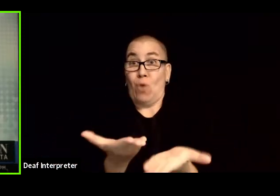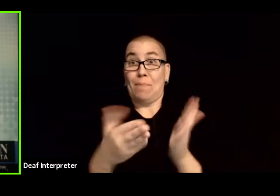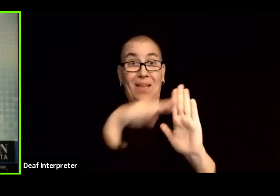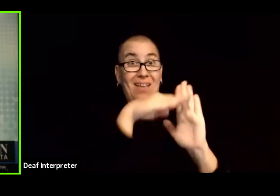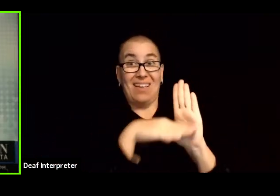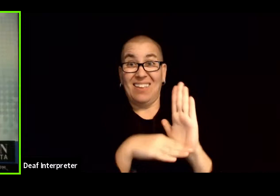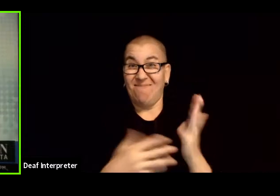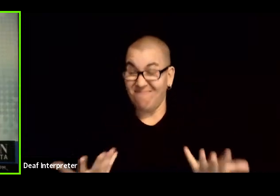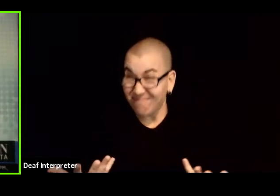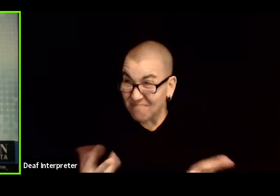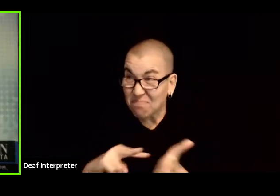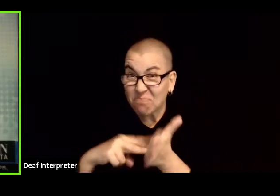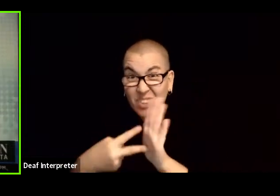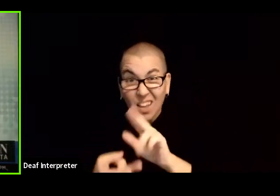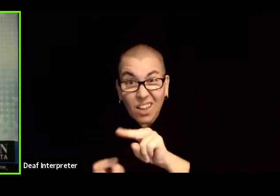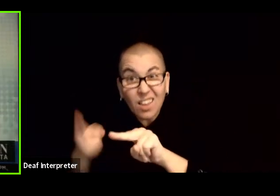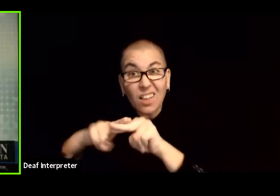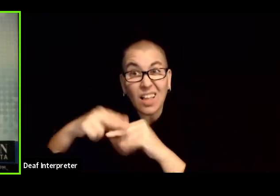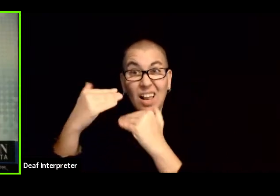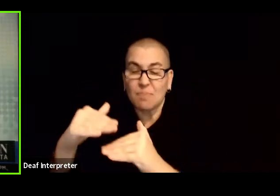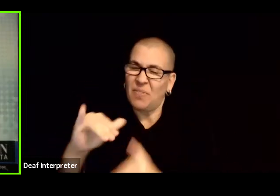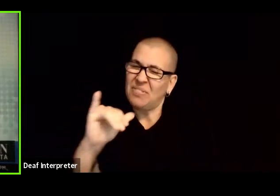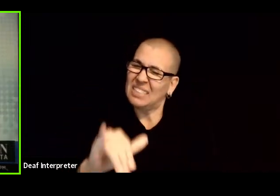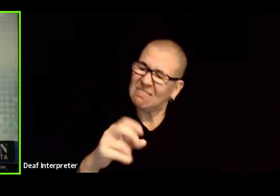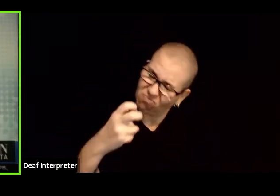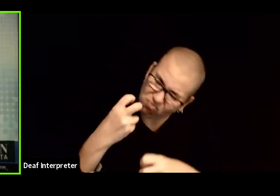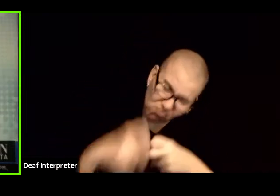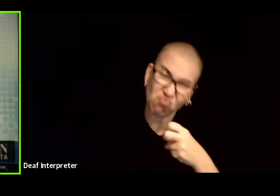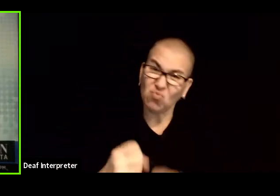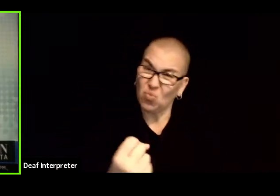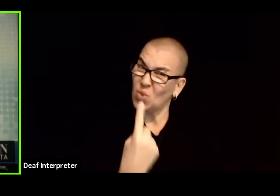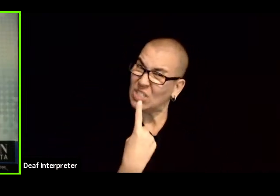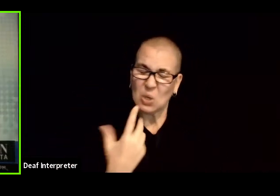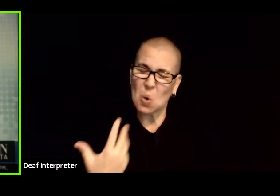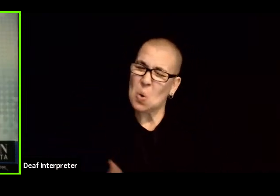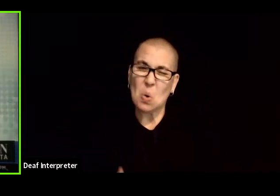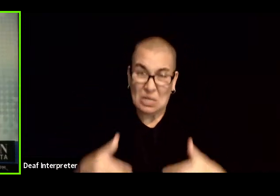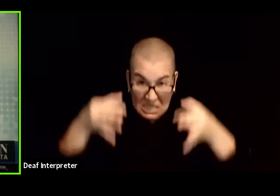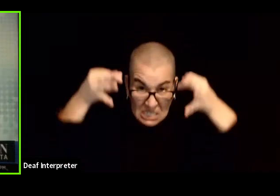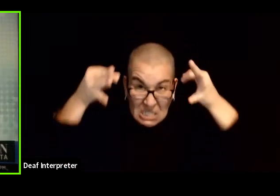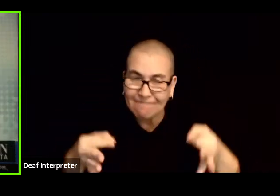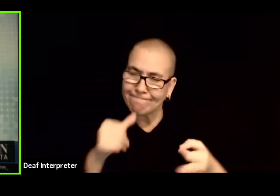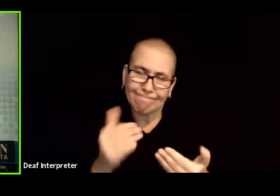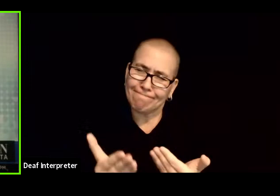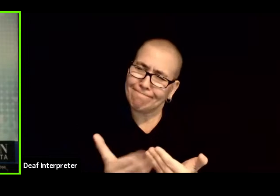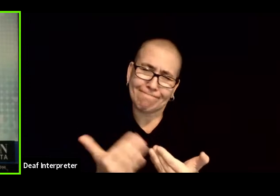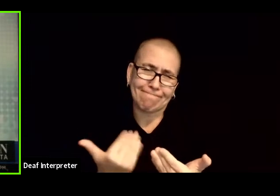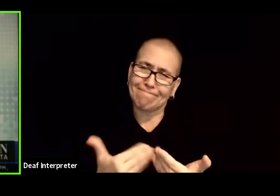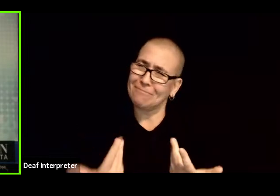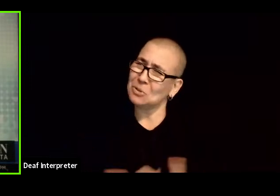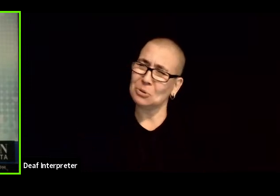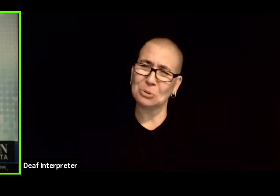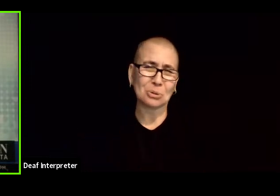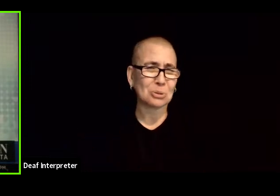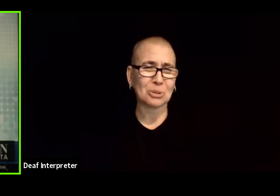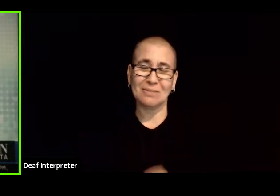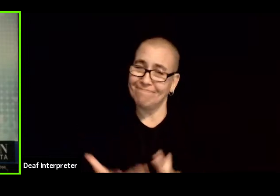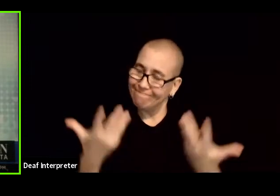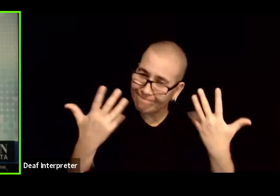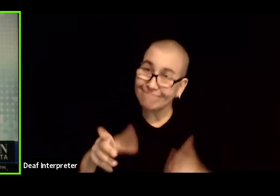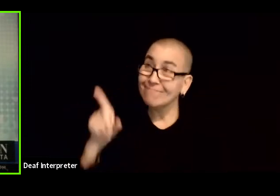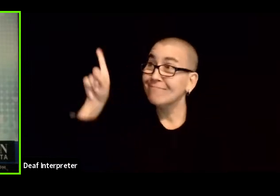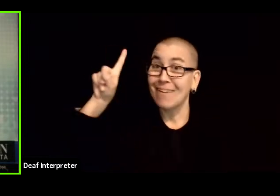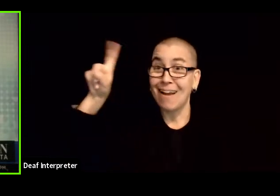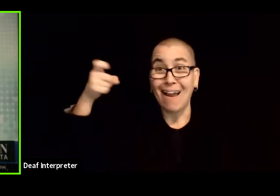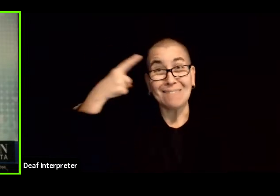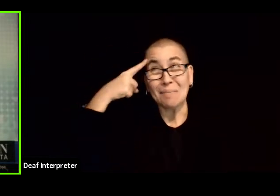difficult call. I think the governor's been really clear about his preference to keep as much open